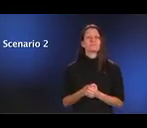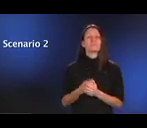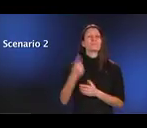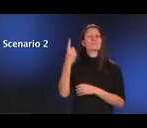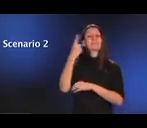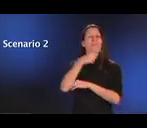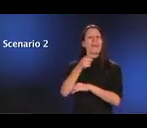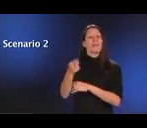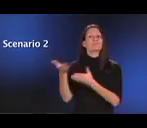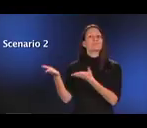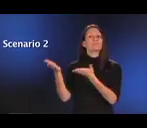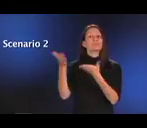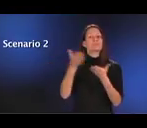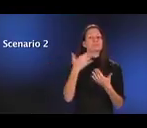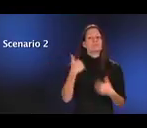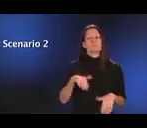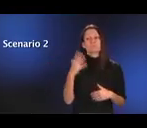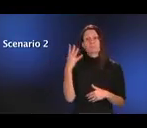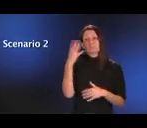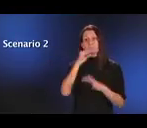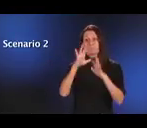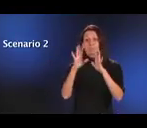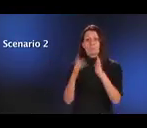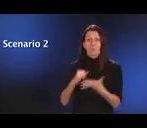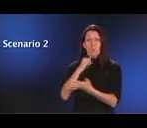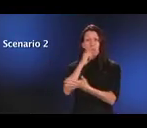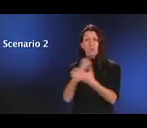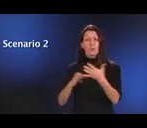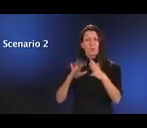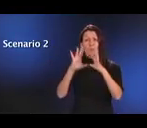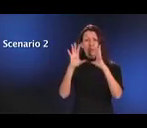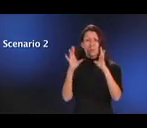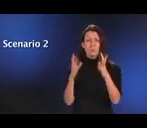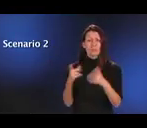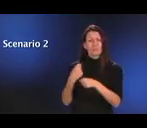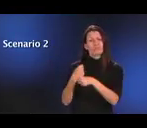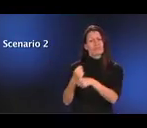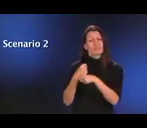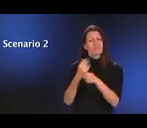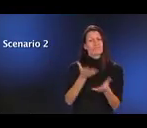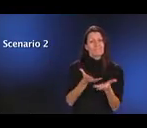One day, the peer brings Anthony a beautiful art piece he has made.